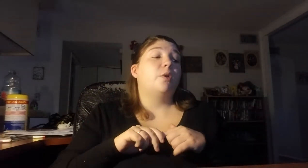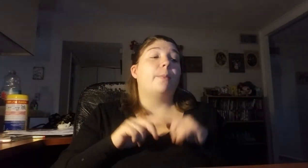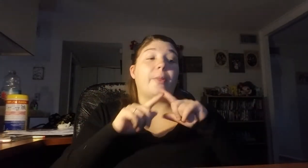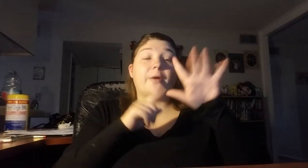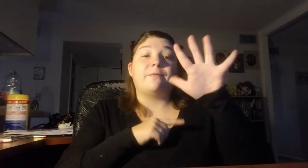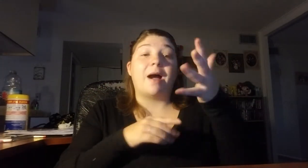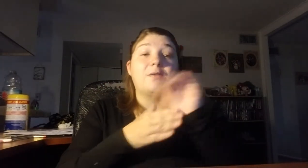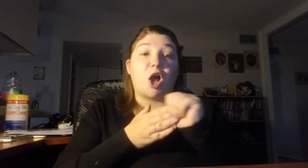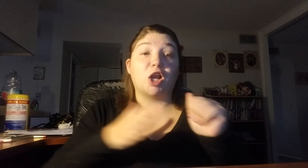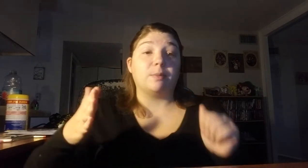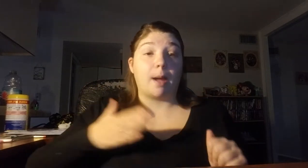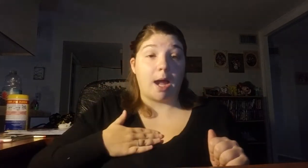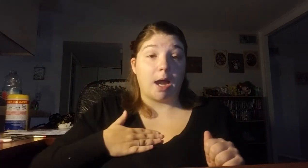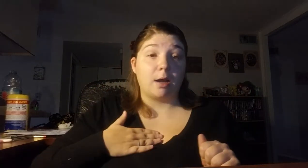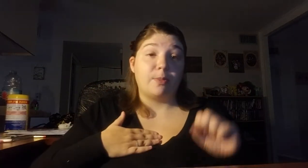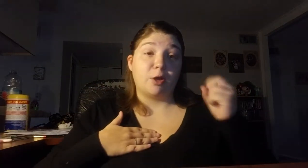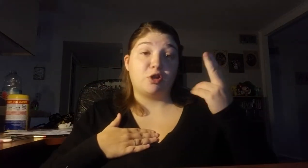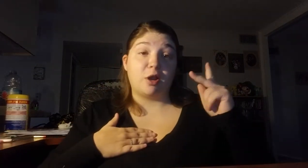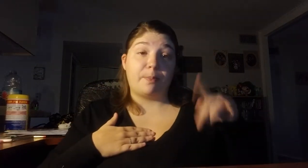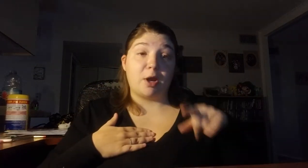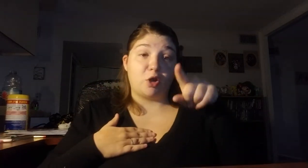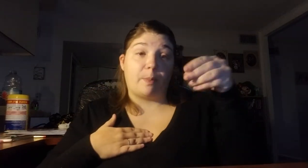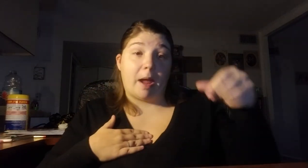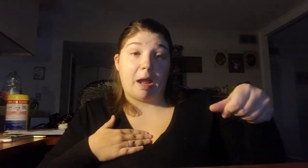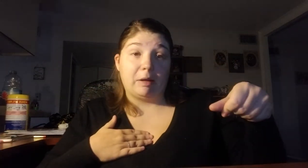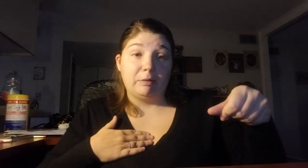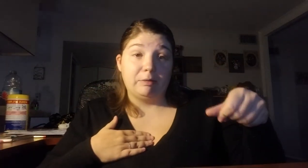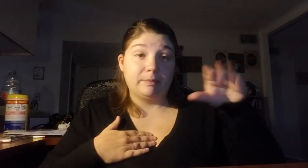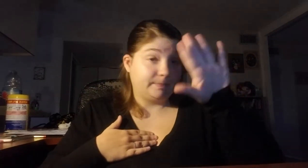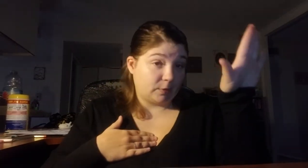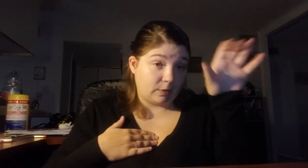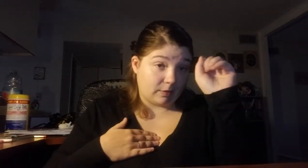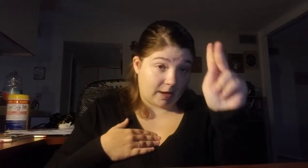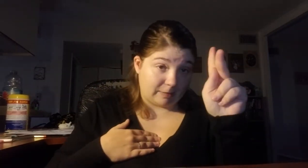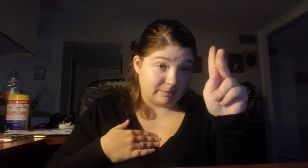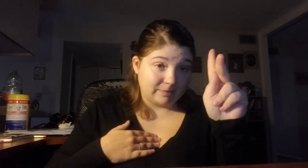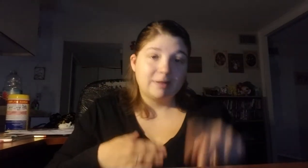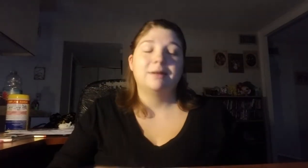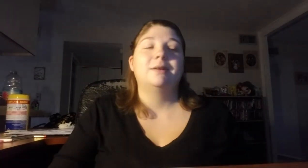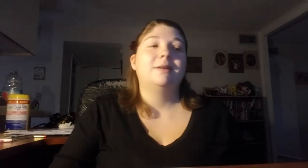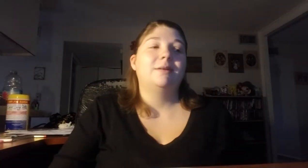But the $5 is mine. The shipping you pay. Okay.